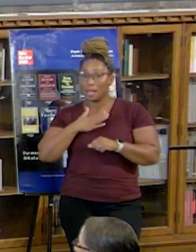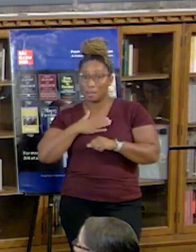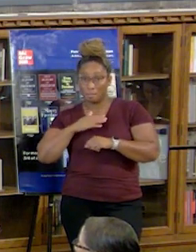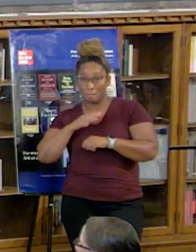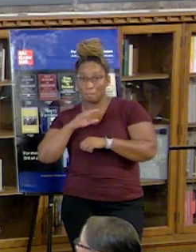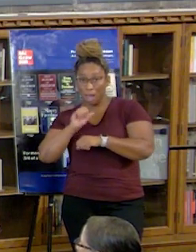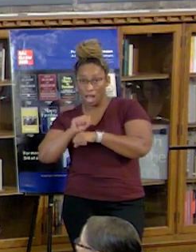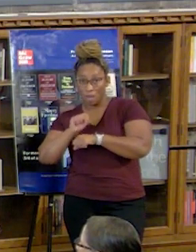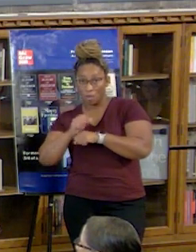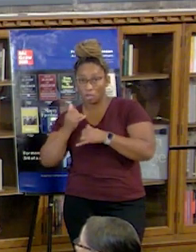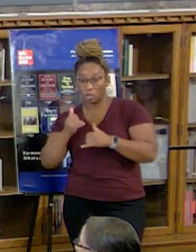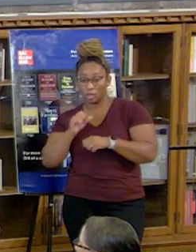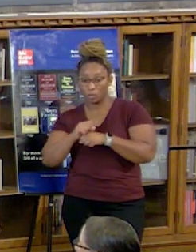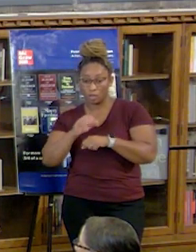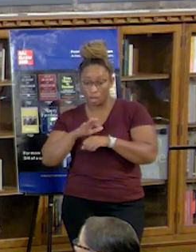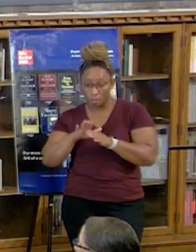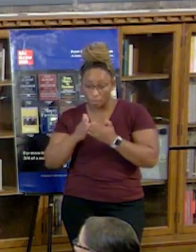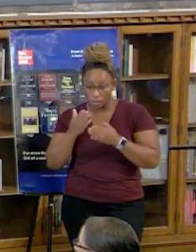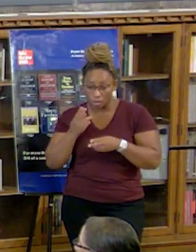work